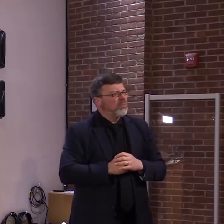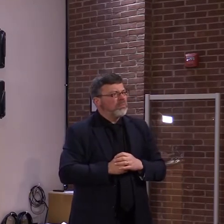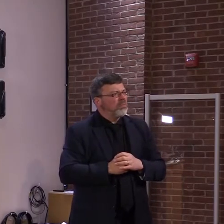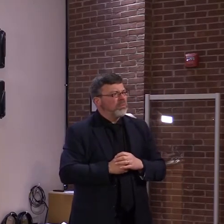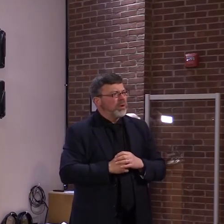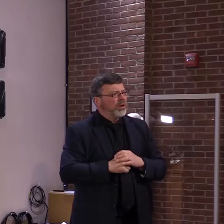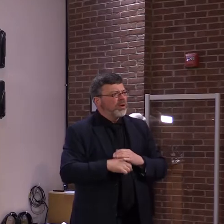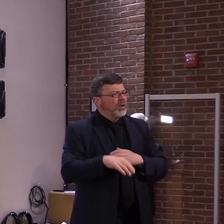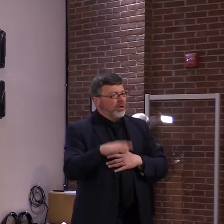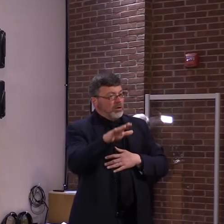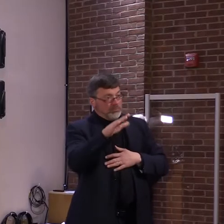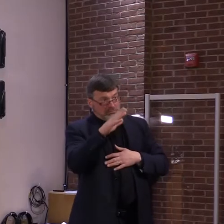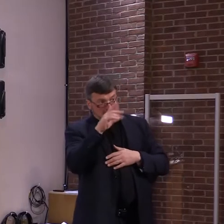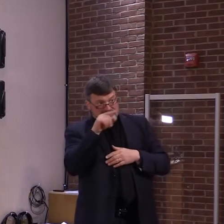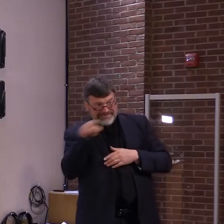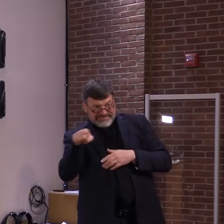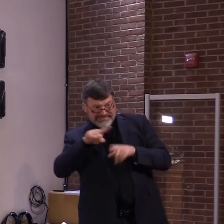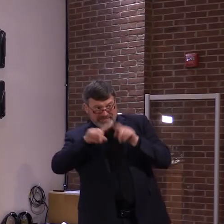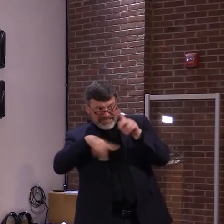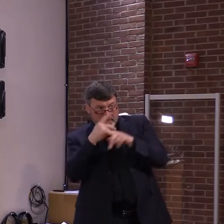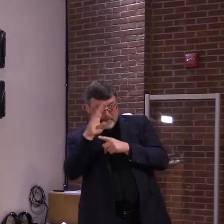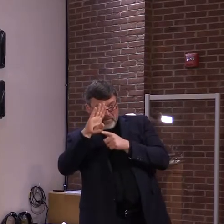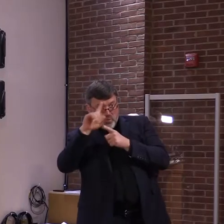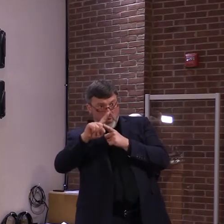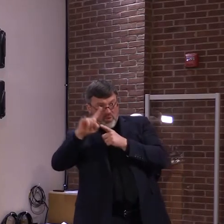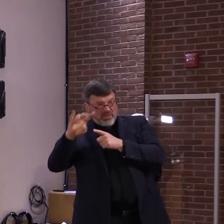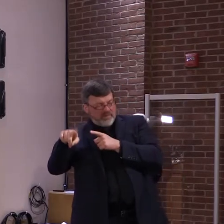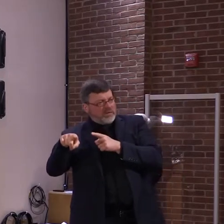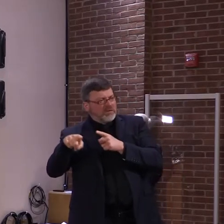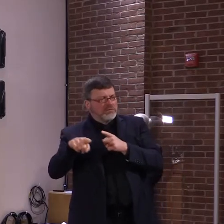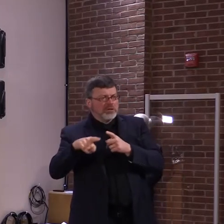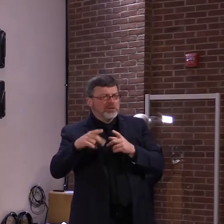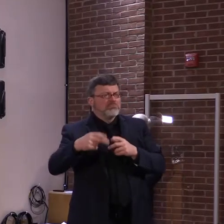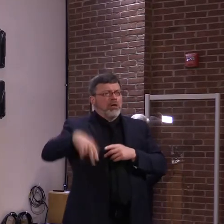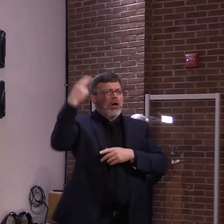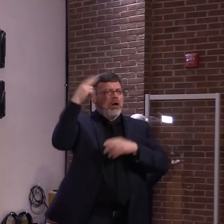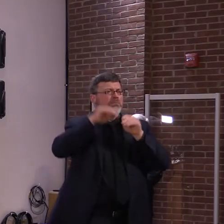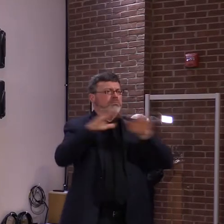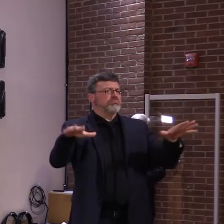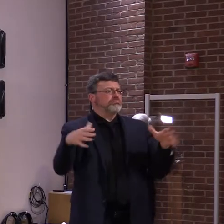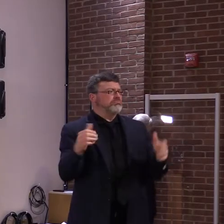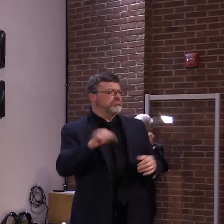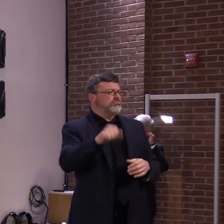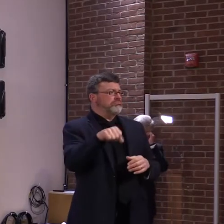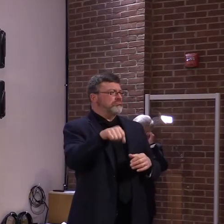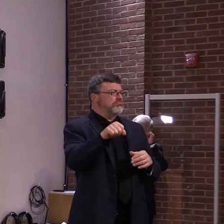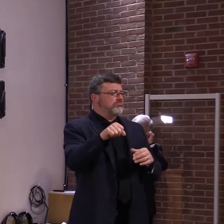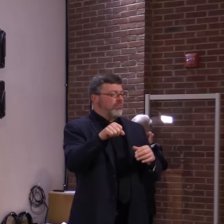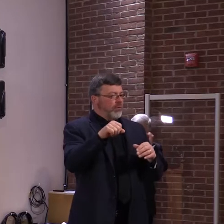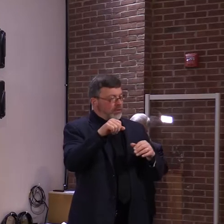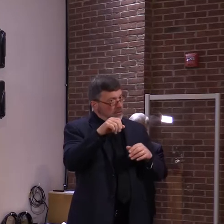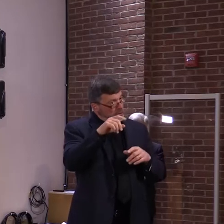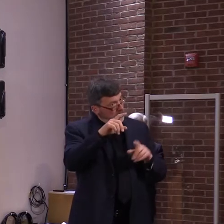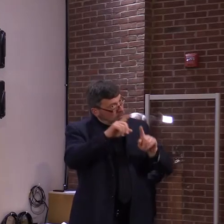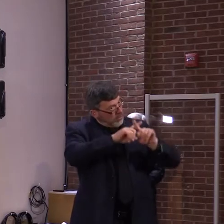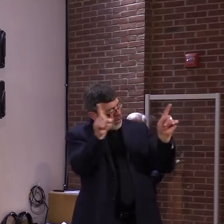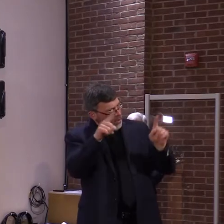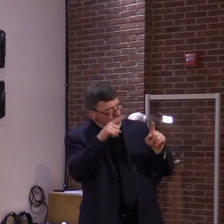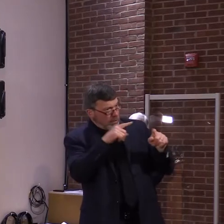if the variants were doing end runs around the vaccine, we would certainly not see case rates going